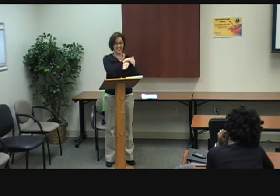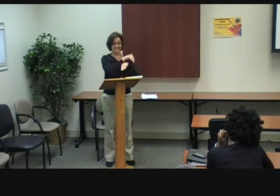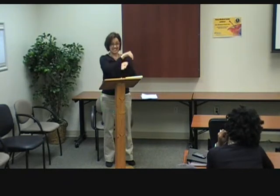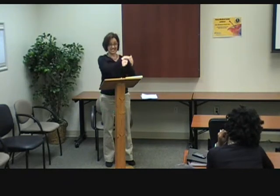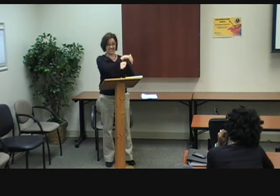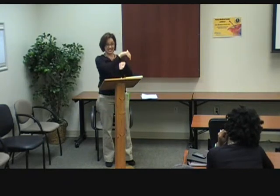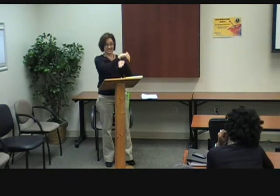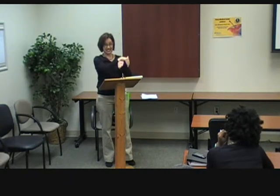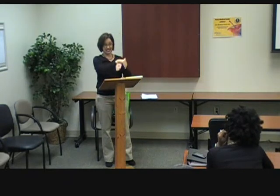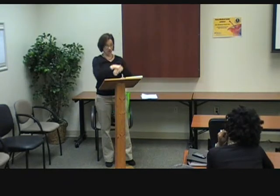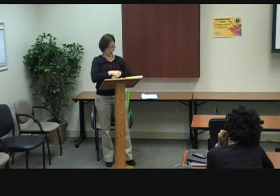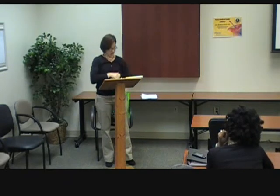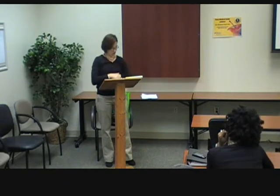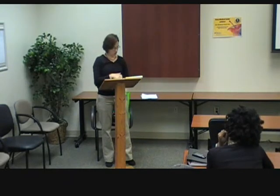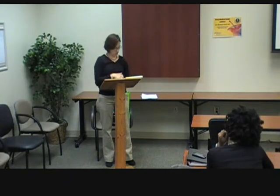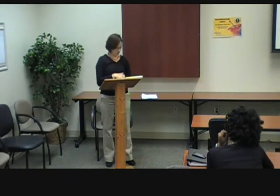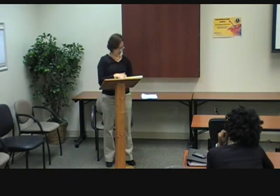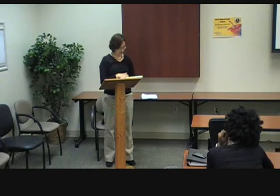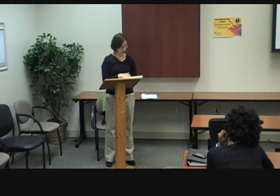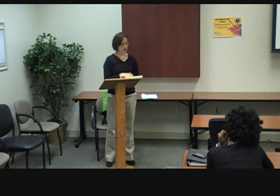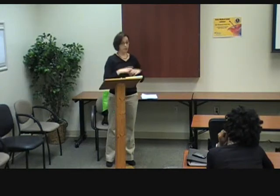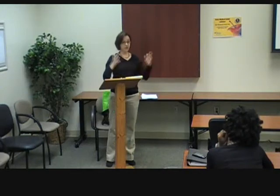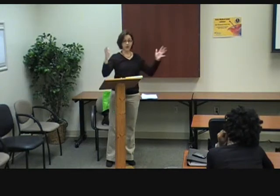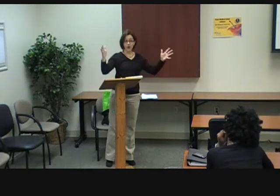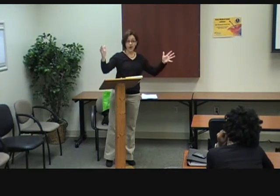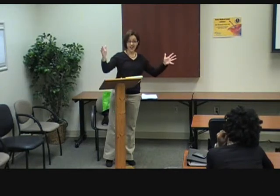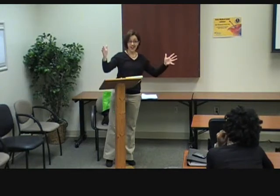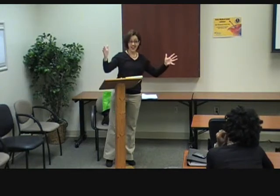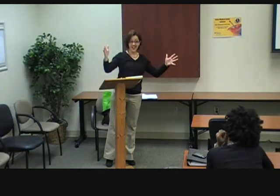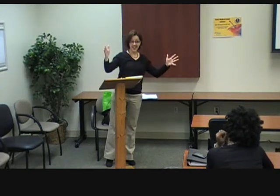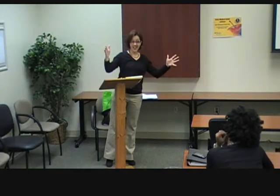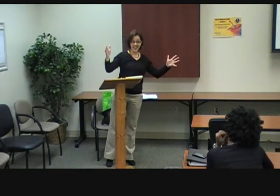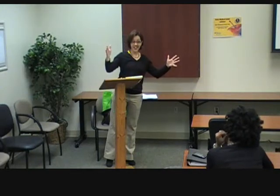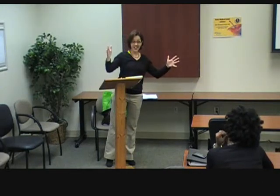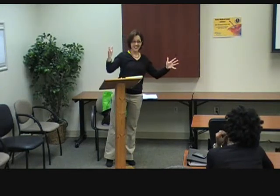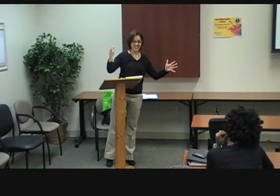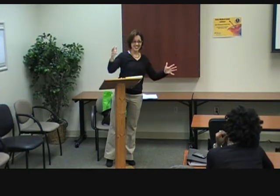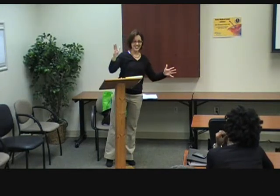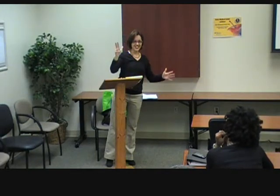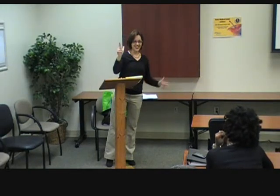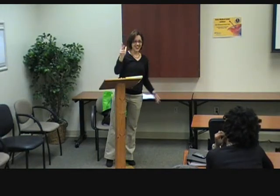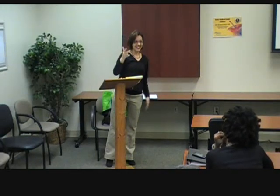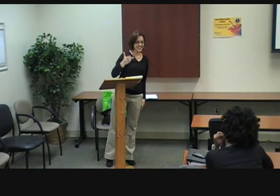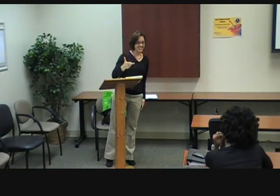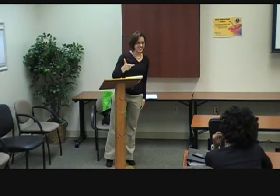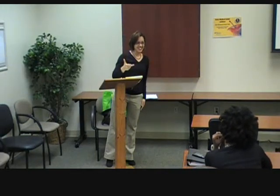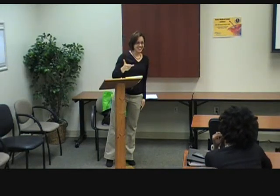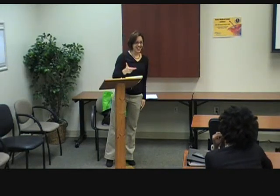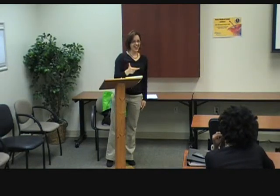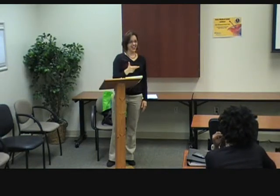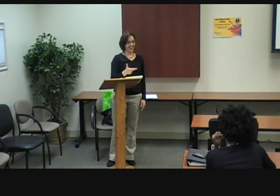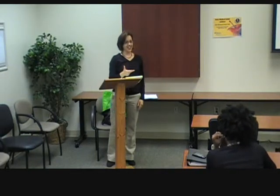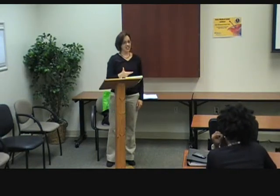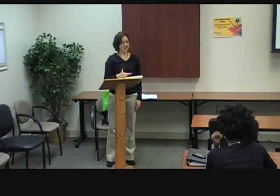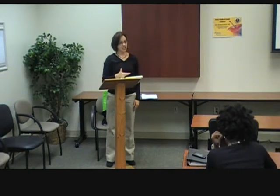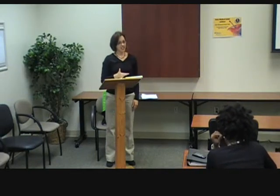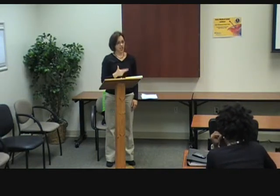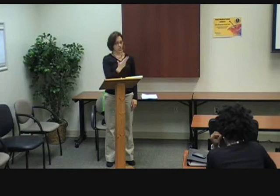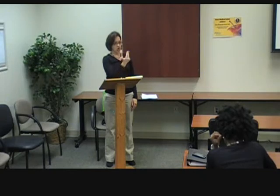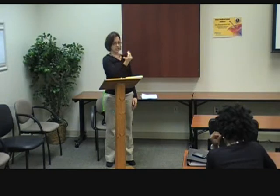night. Yeah. Okay, good. Number 4, 20. 13. I put 13. I put 13. 13